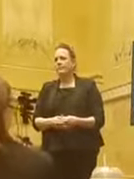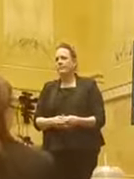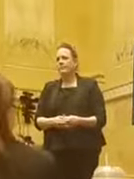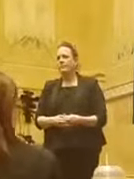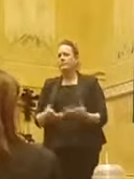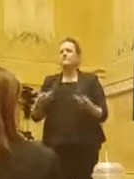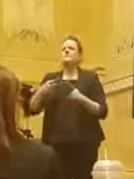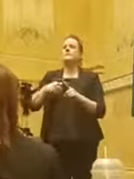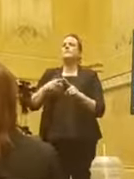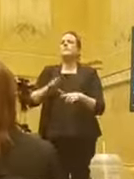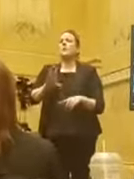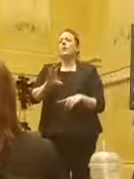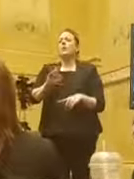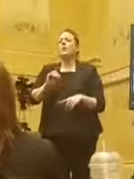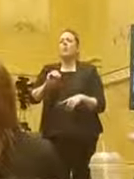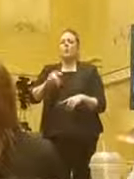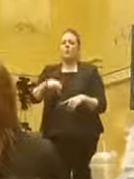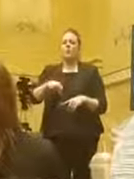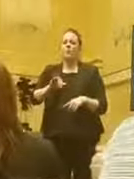it all day.